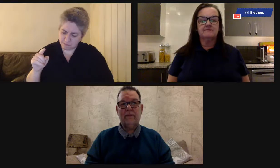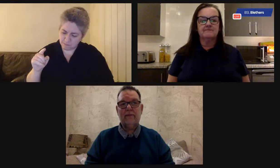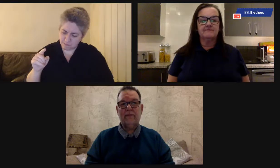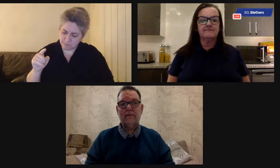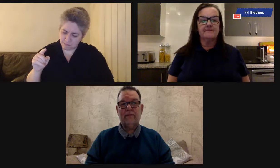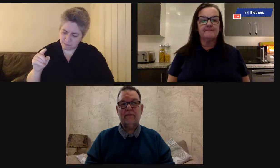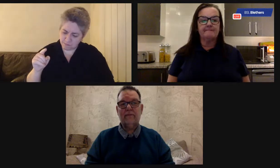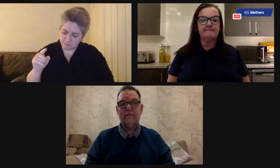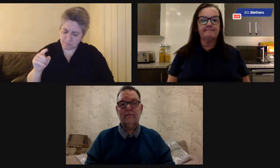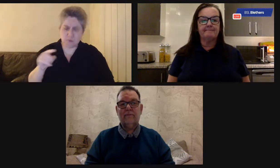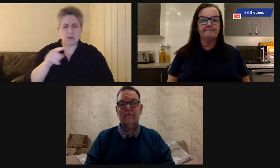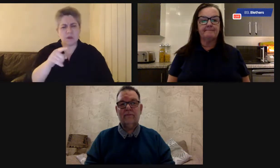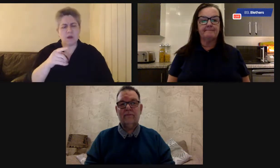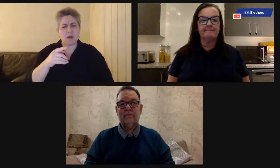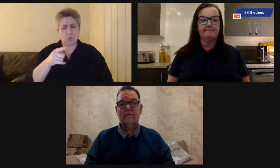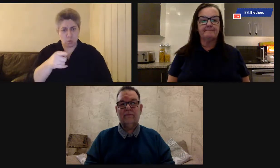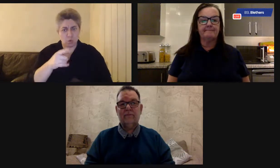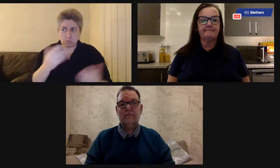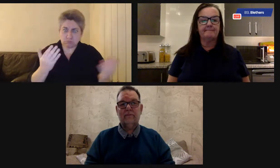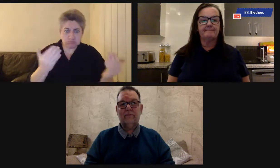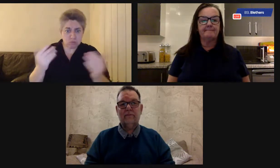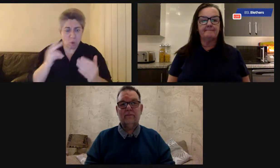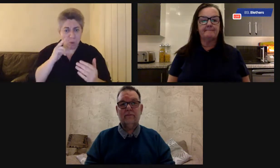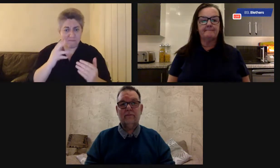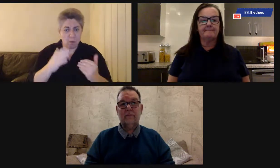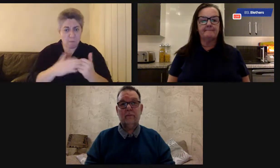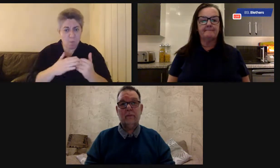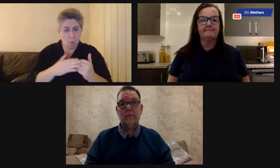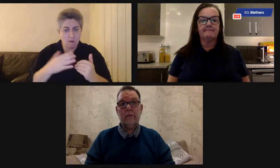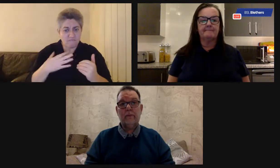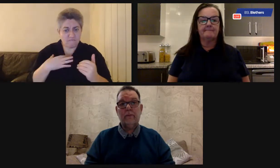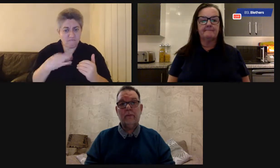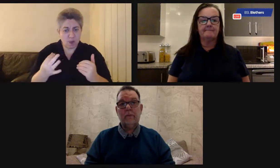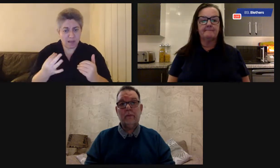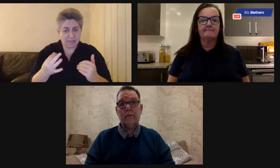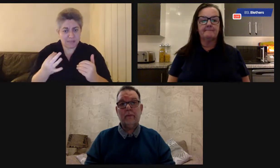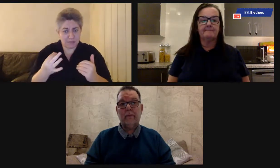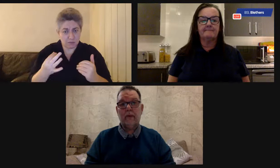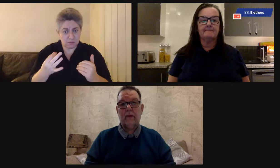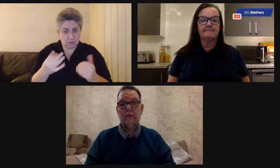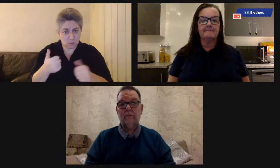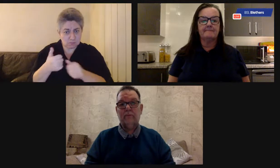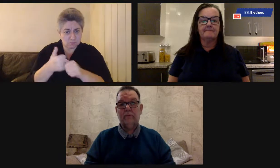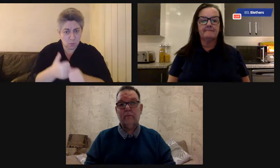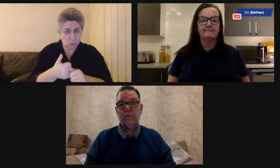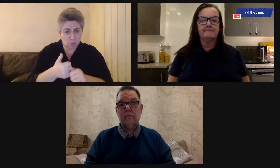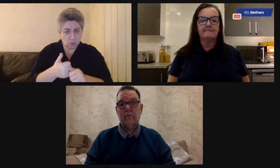believe we've only got 10 minutes left? It's went in so quickly. So,